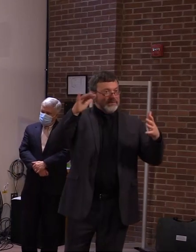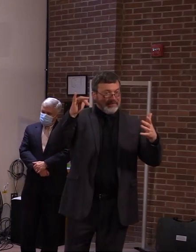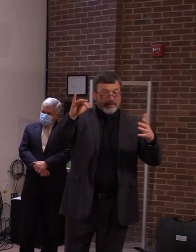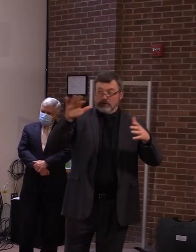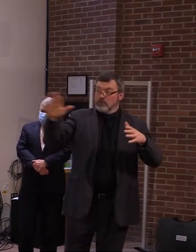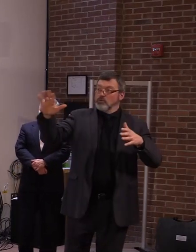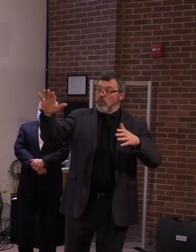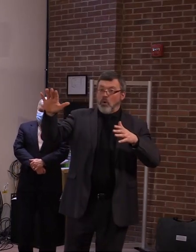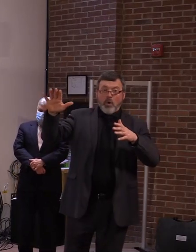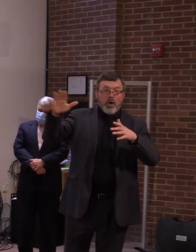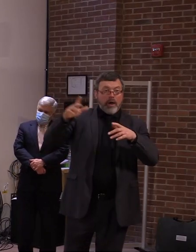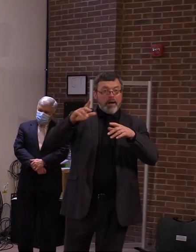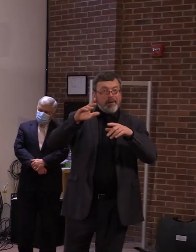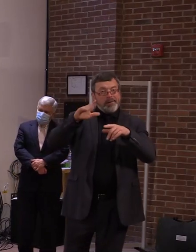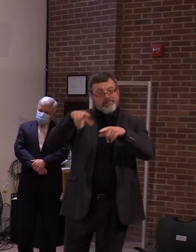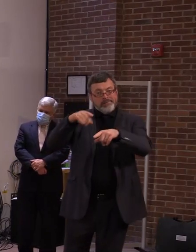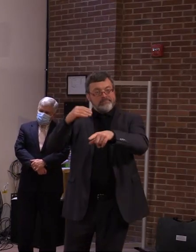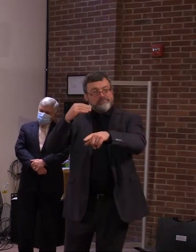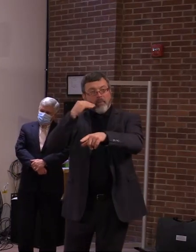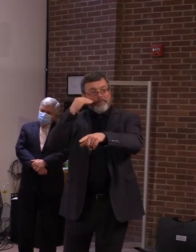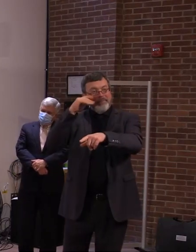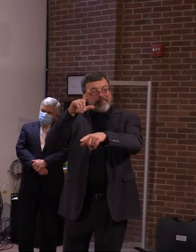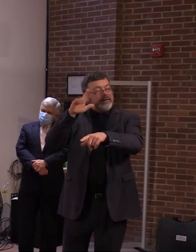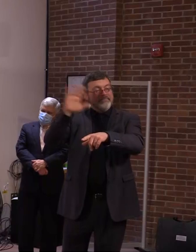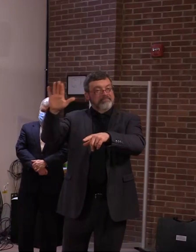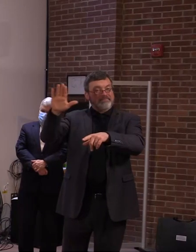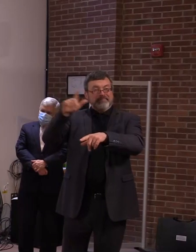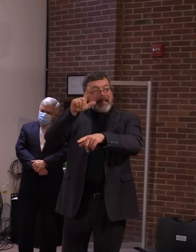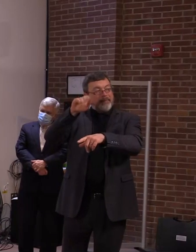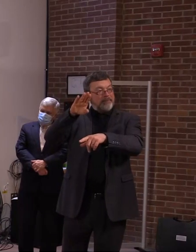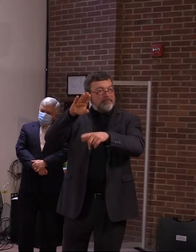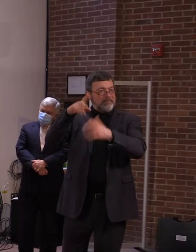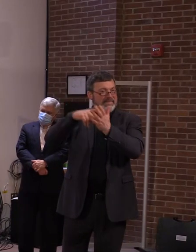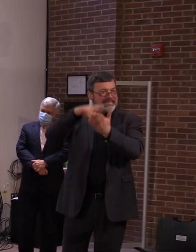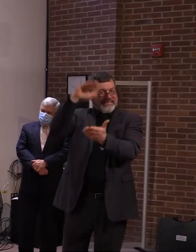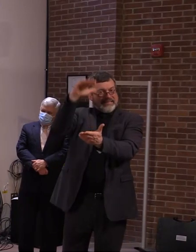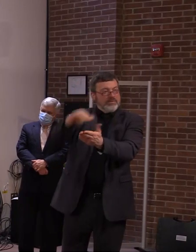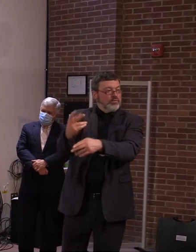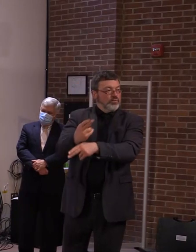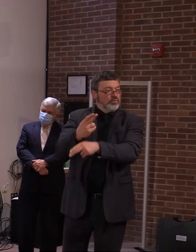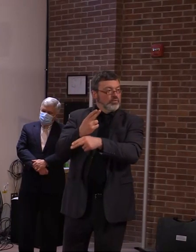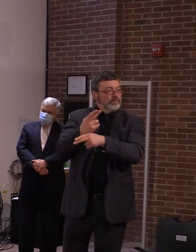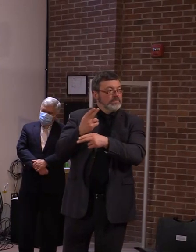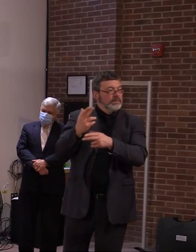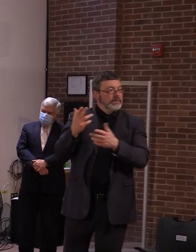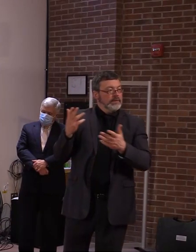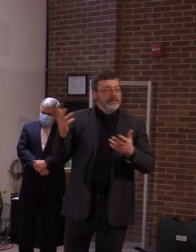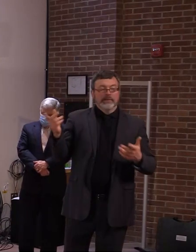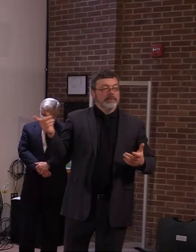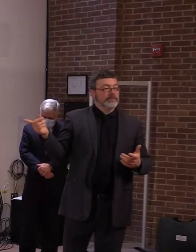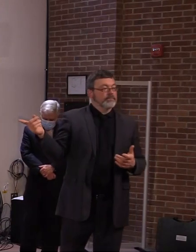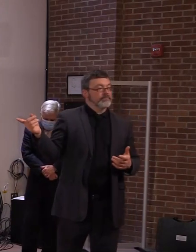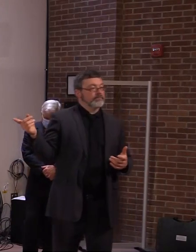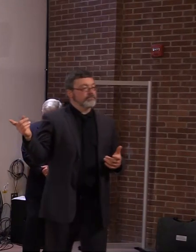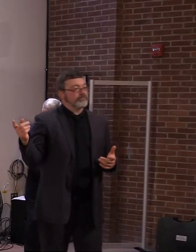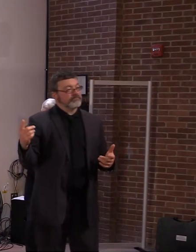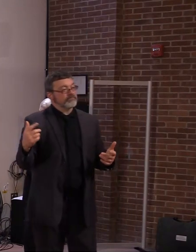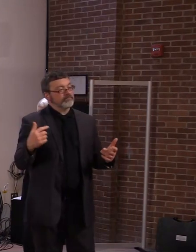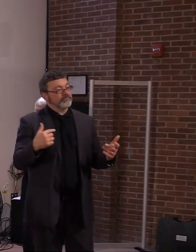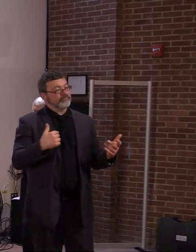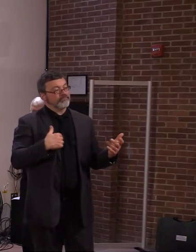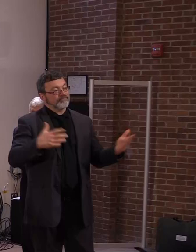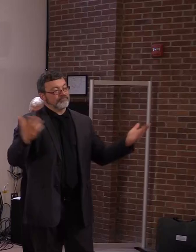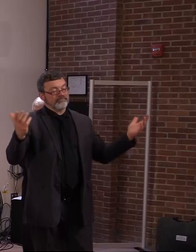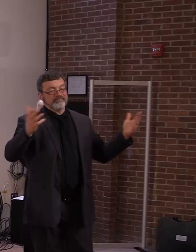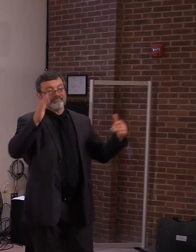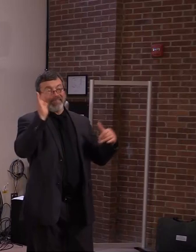I think part of the answer is that we are going to have to transition to a way of life that is going